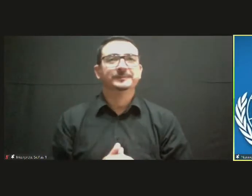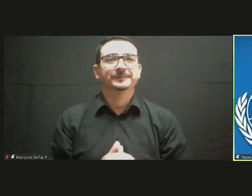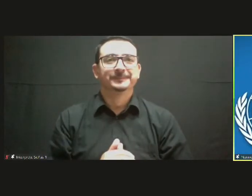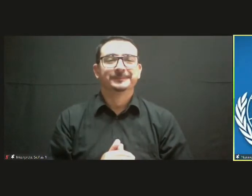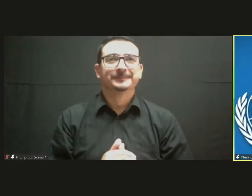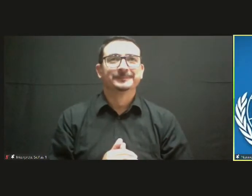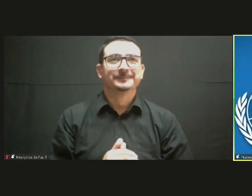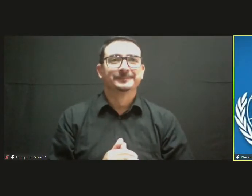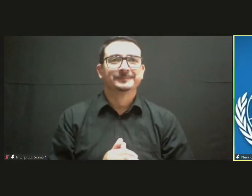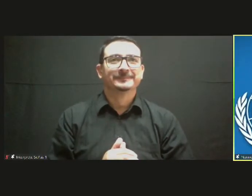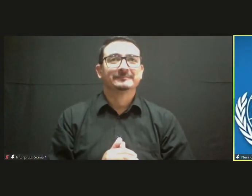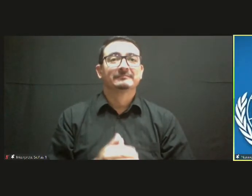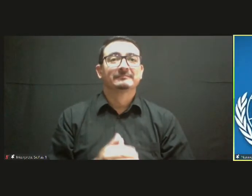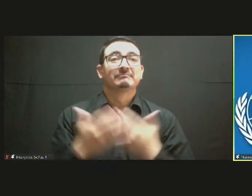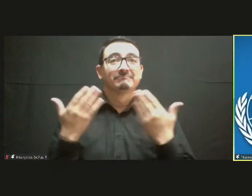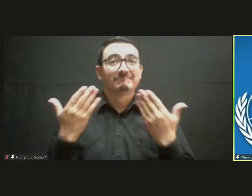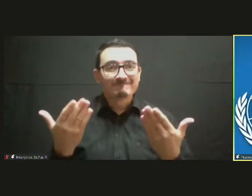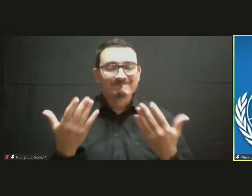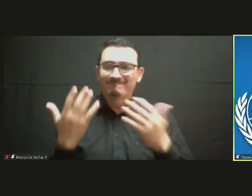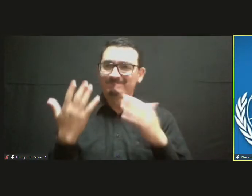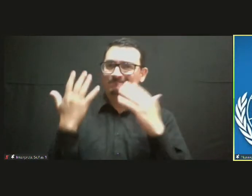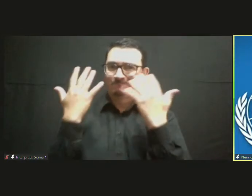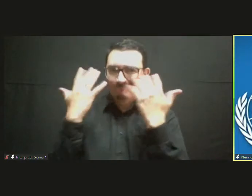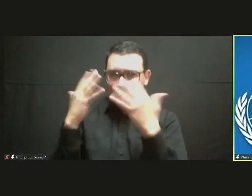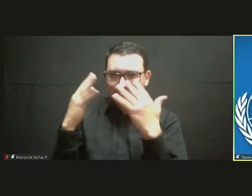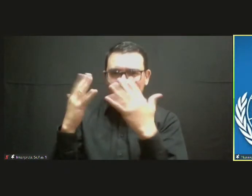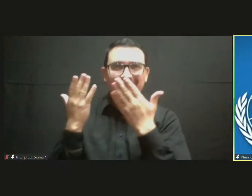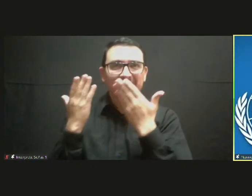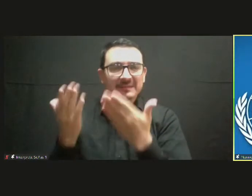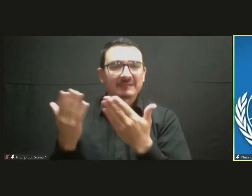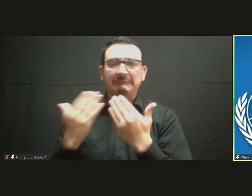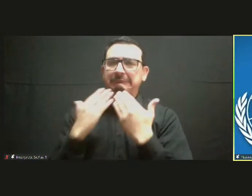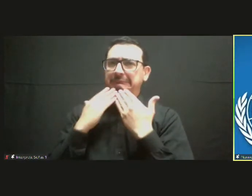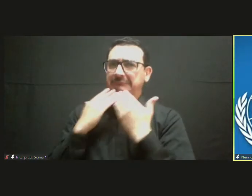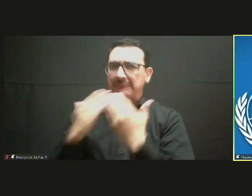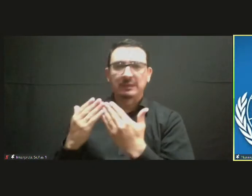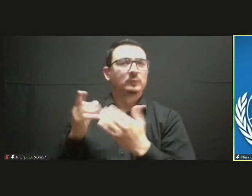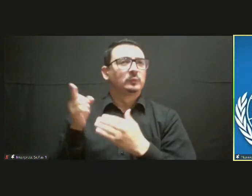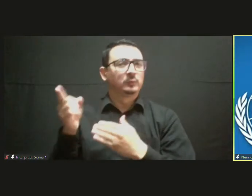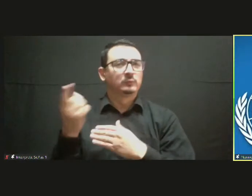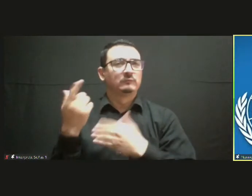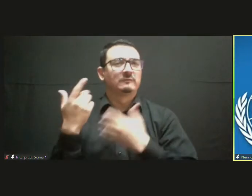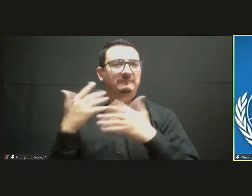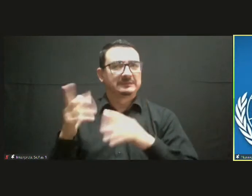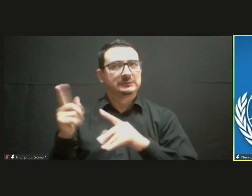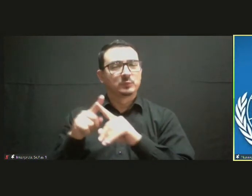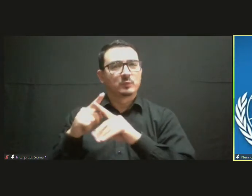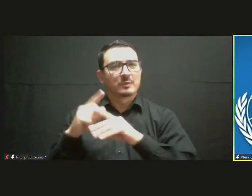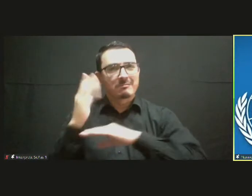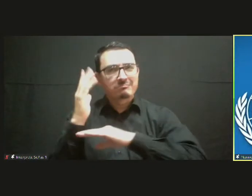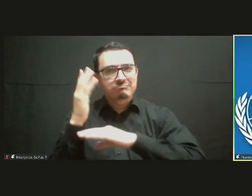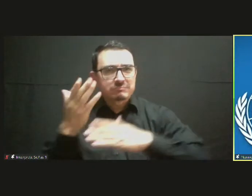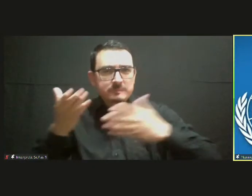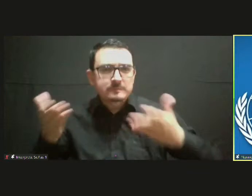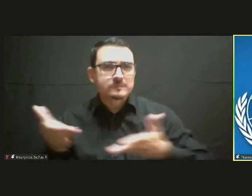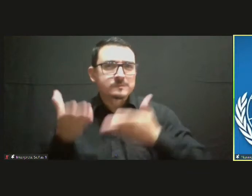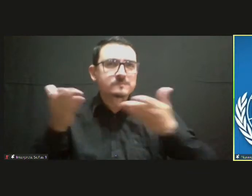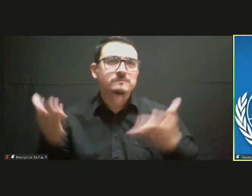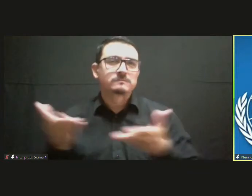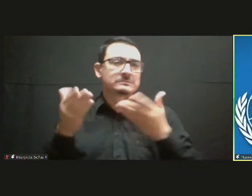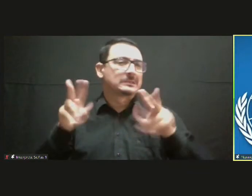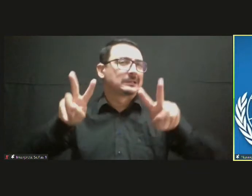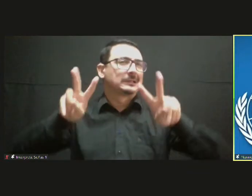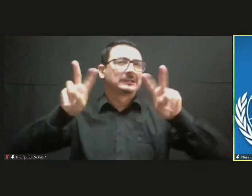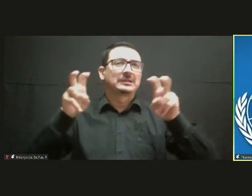this balanced approach towards sustainability, stressing both the environmental, social, and